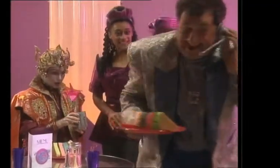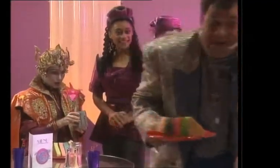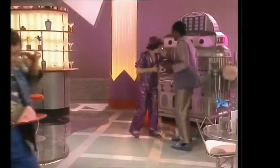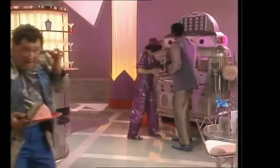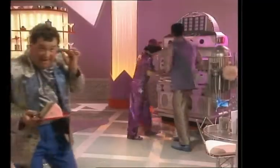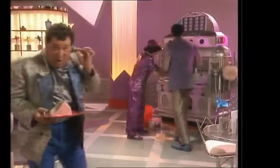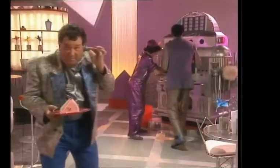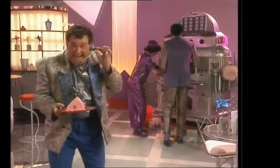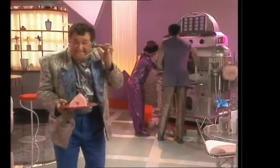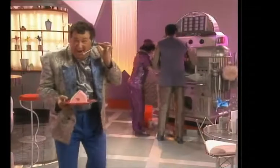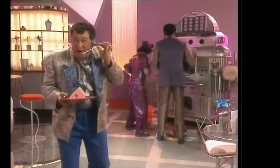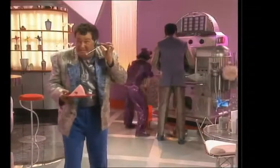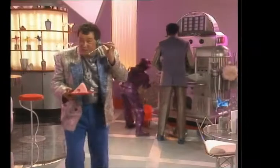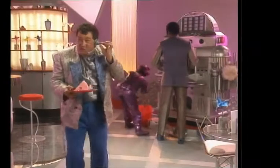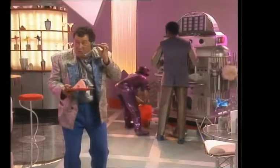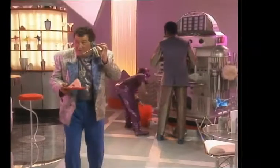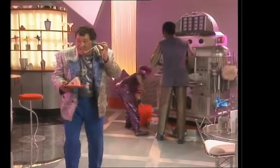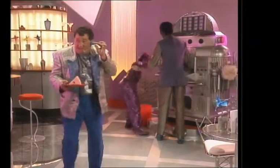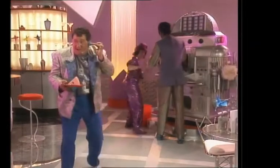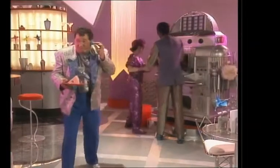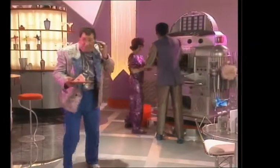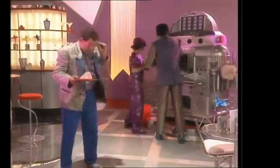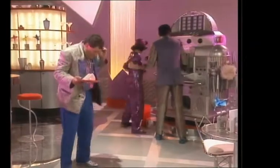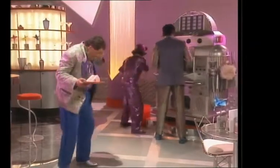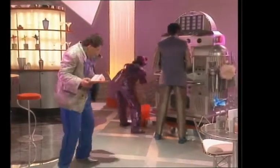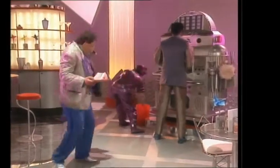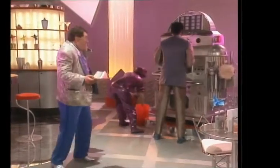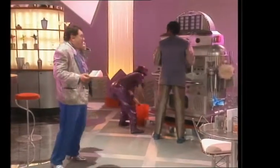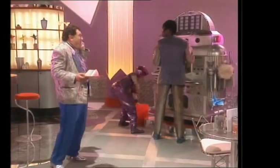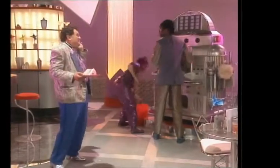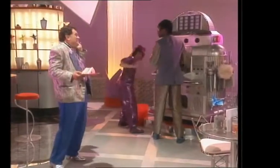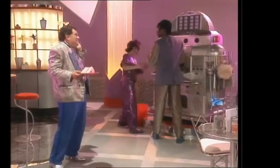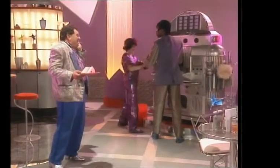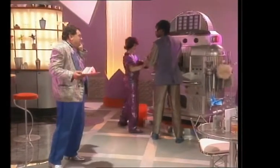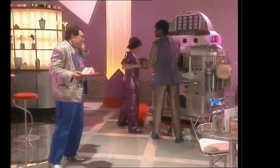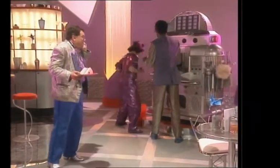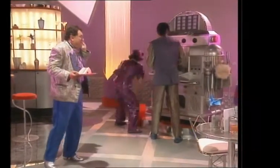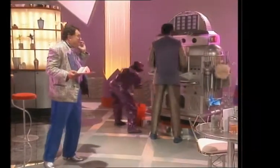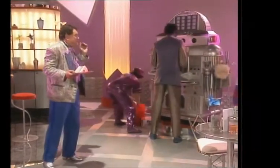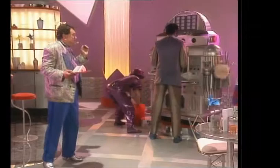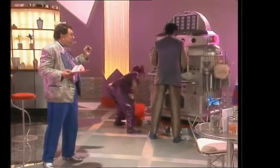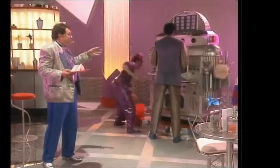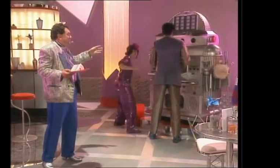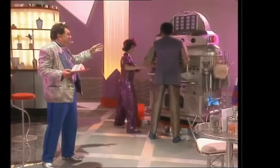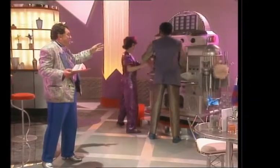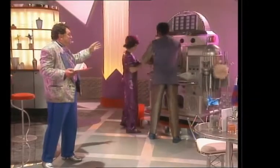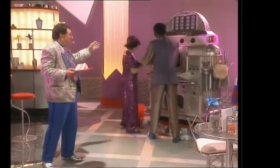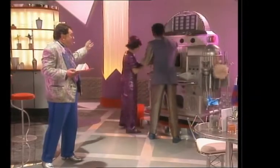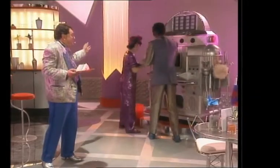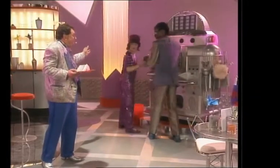Hello, Megacom. Yes, I know it's only 2 minutes of transmission. We're ready for you now, sir. If you could just move that rusty old heap out of the